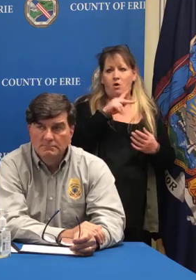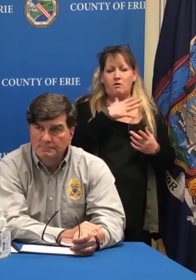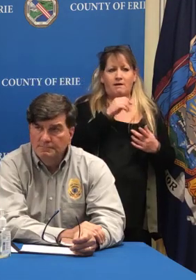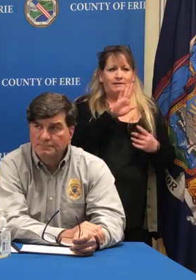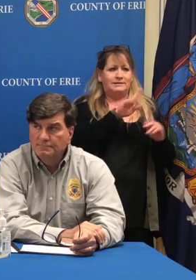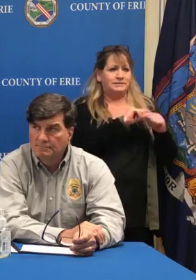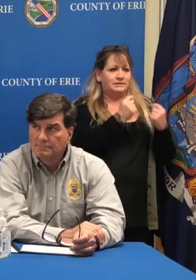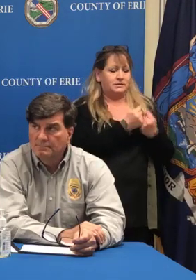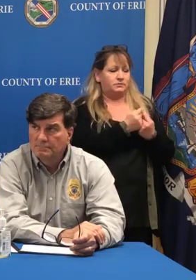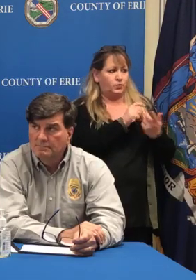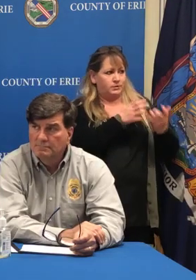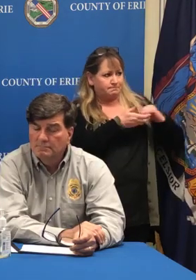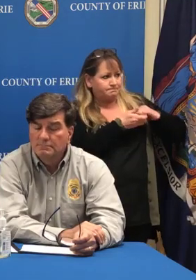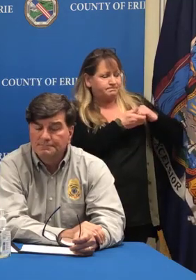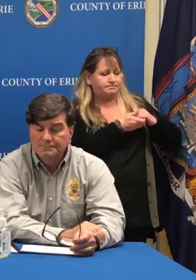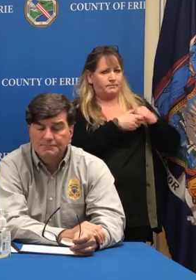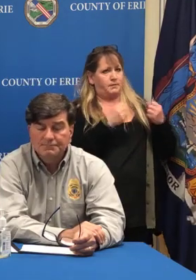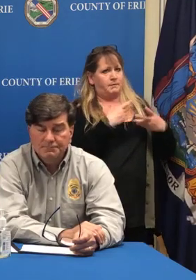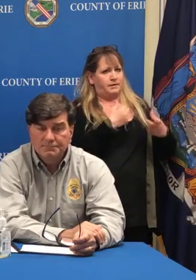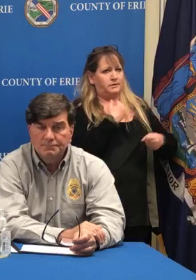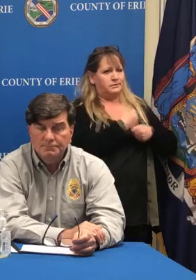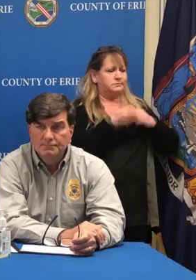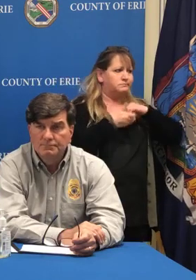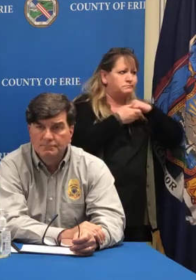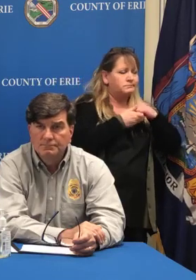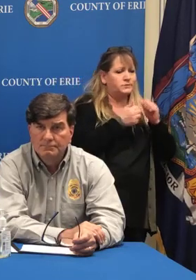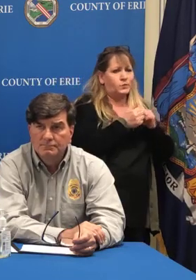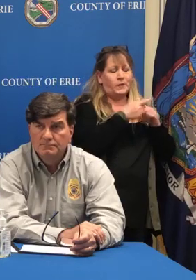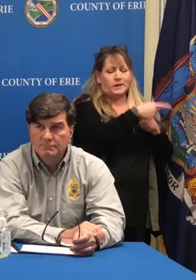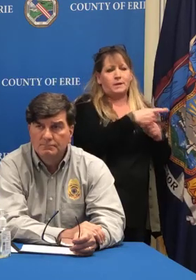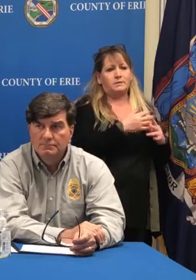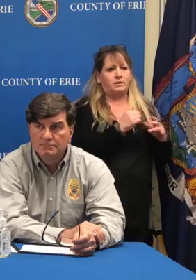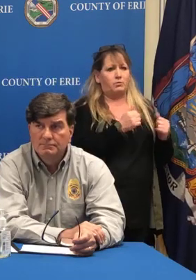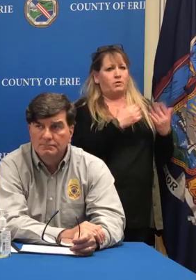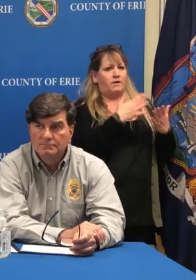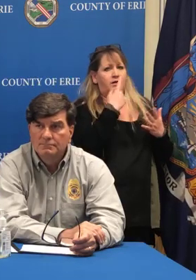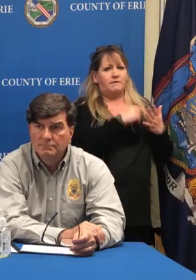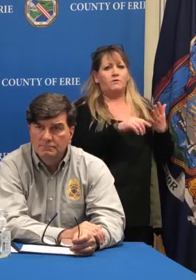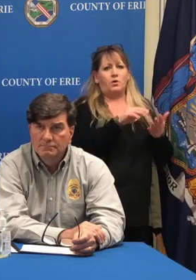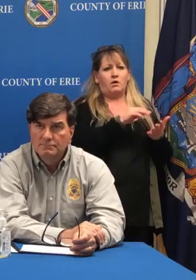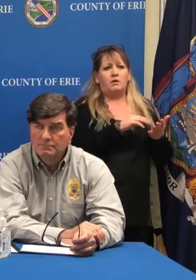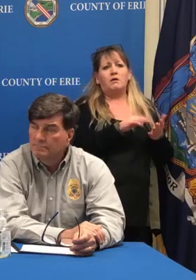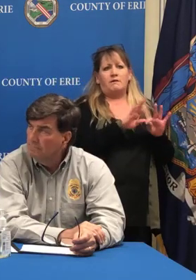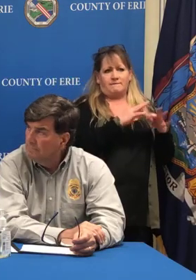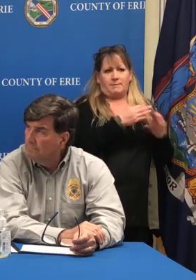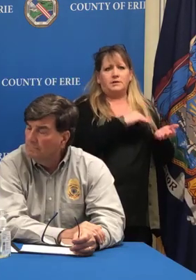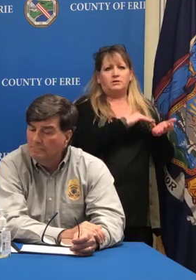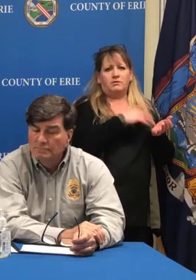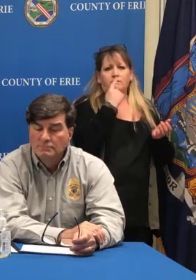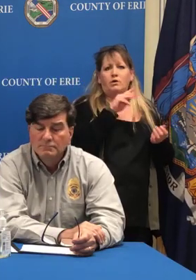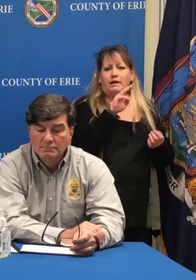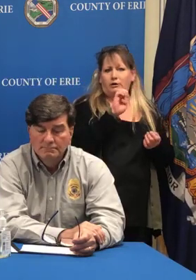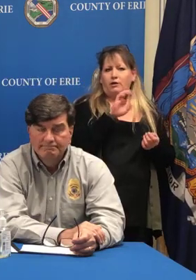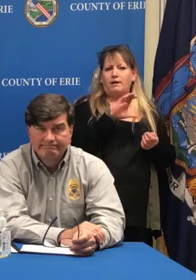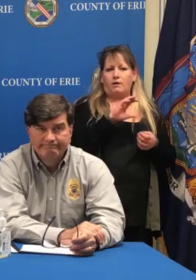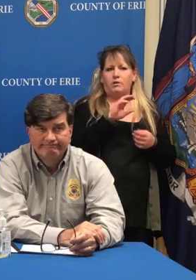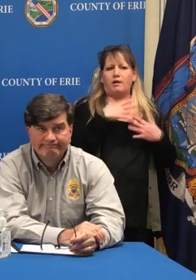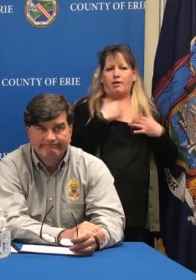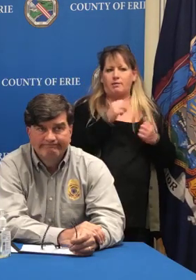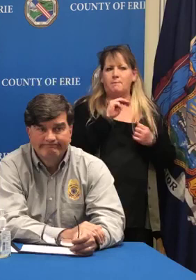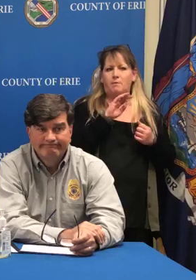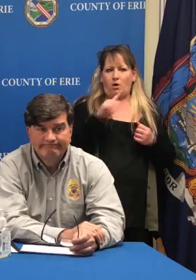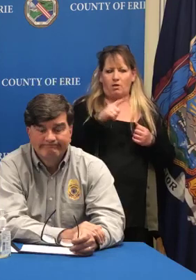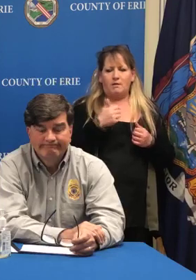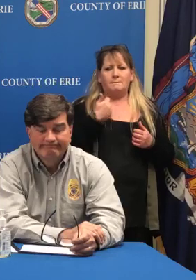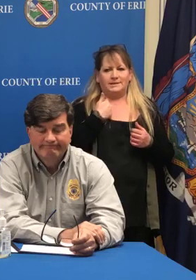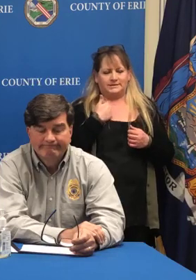well with Catholic Health through the years. They are the provider of the primary care at our Erie County Health Mall. We've been working, myself and